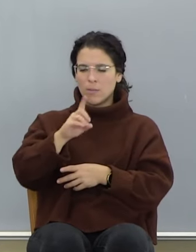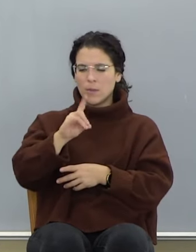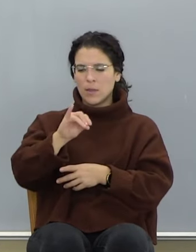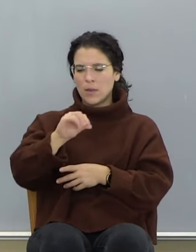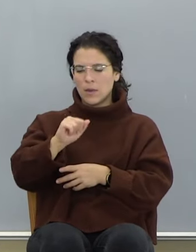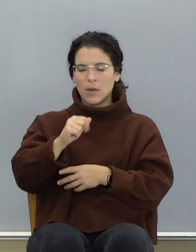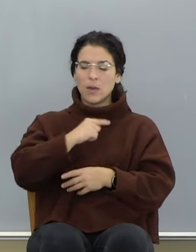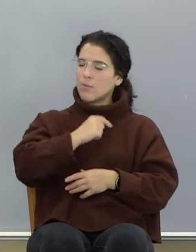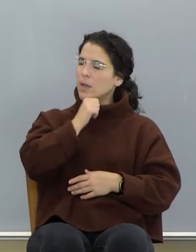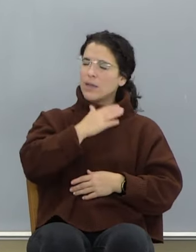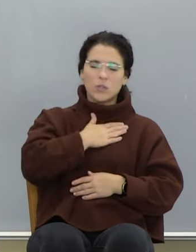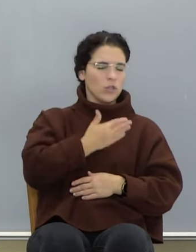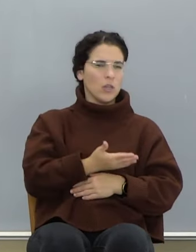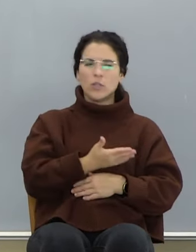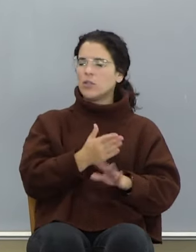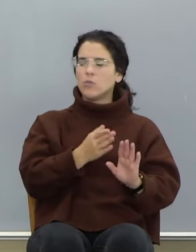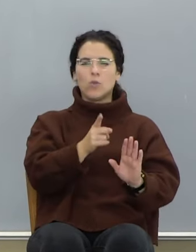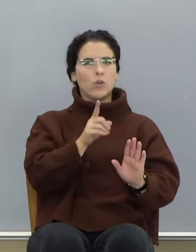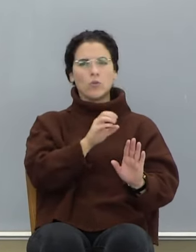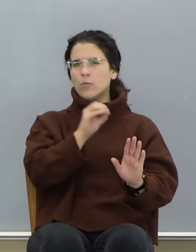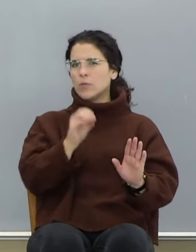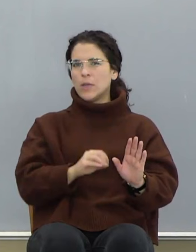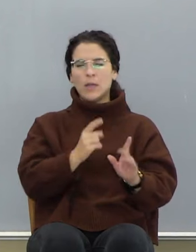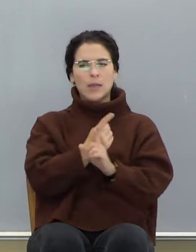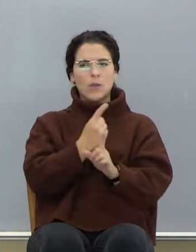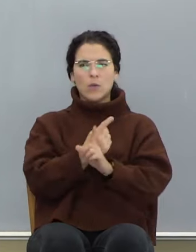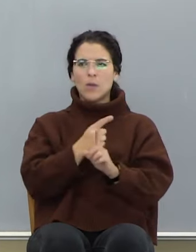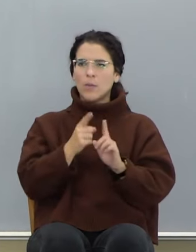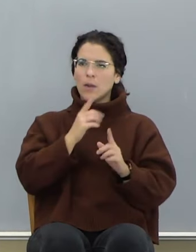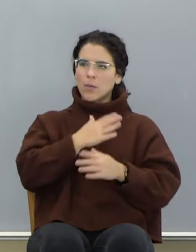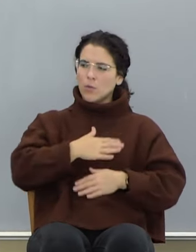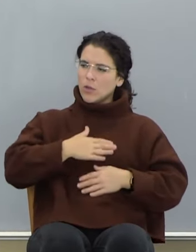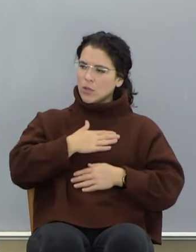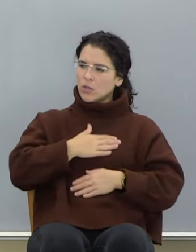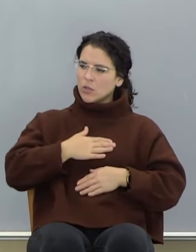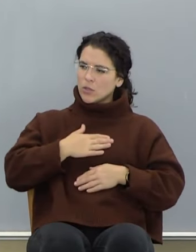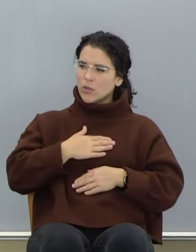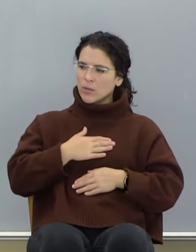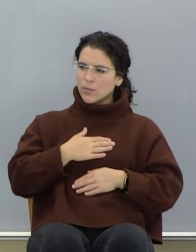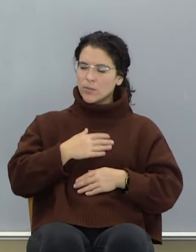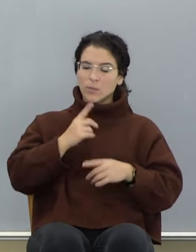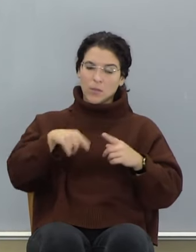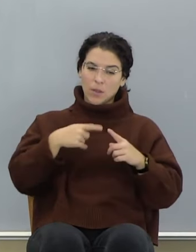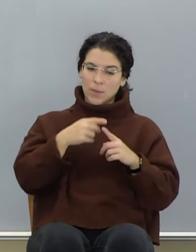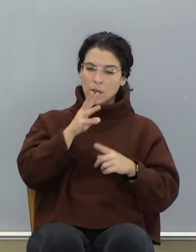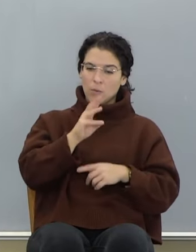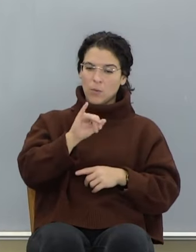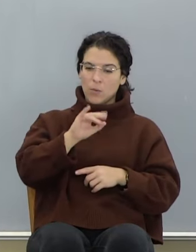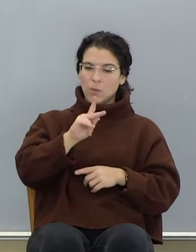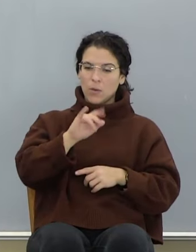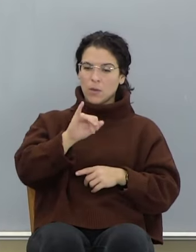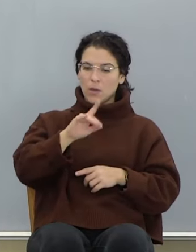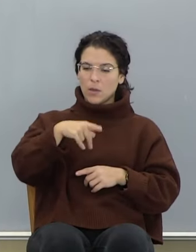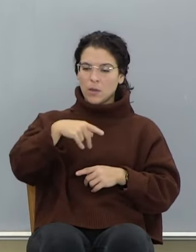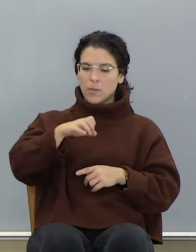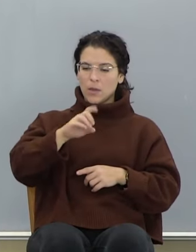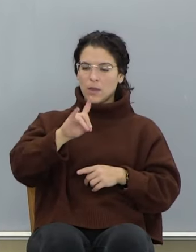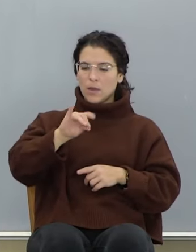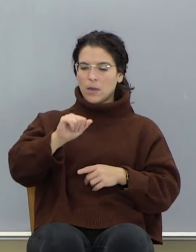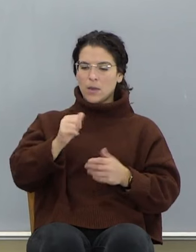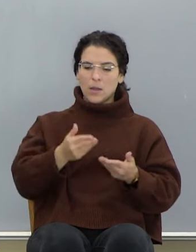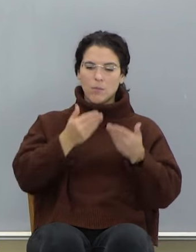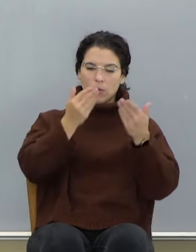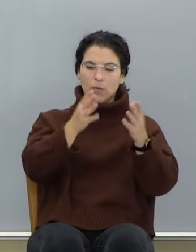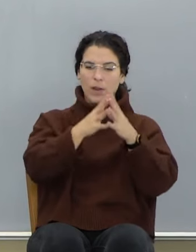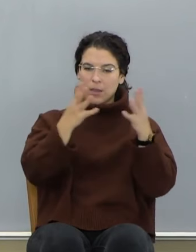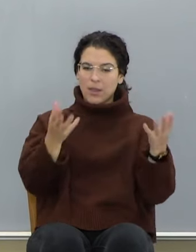suggesting Wikipedia is 100% accurate, but what I do appreciate about Wikipedia is they provide a lot